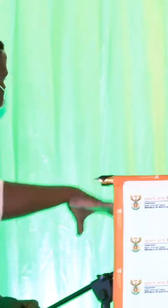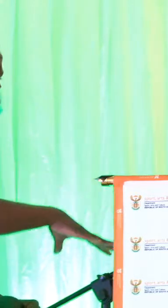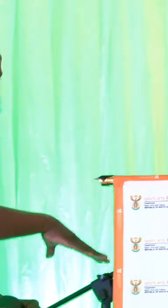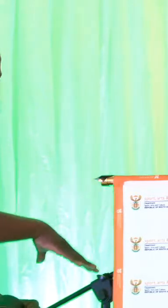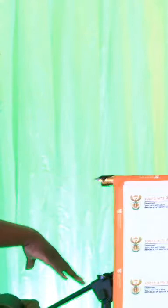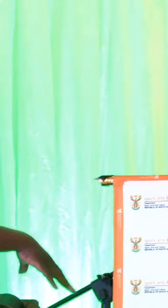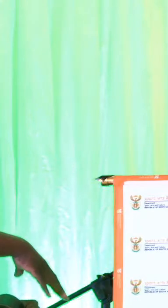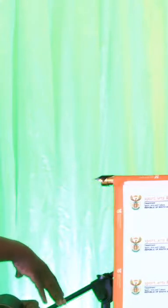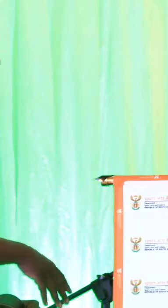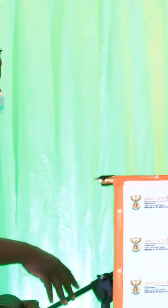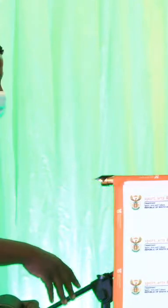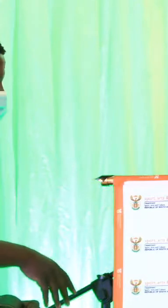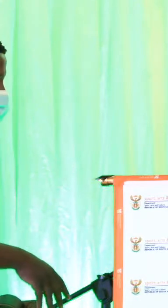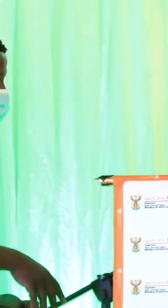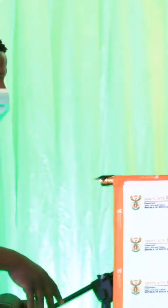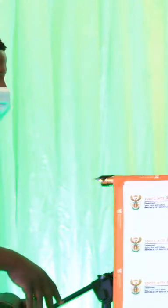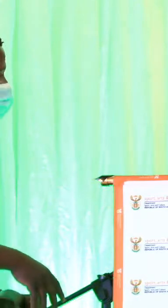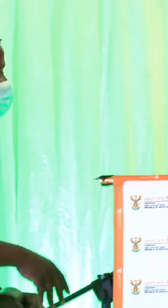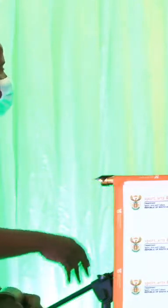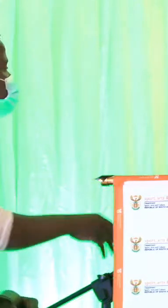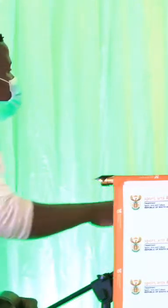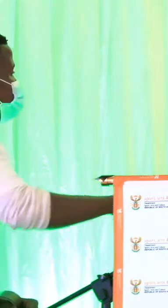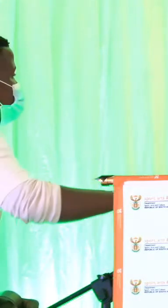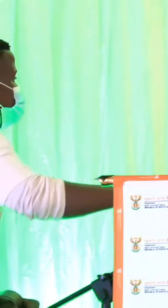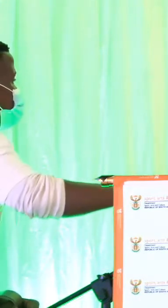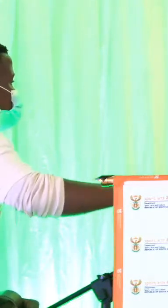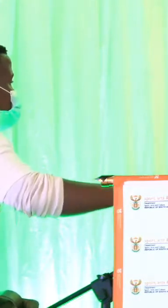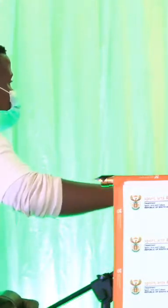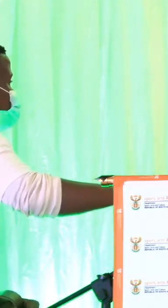Isakwenza kaloku izinto yokuphoma emaqala.